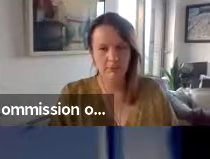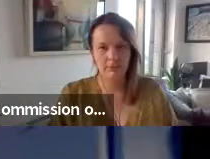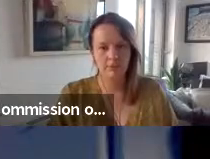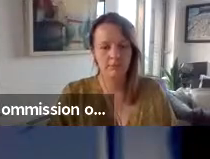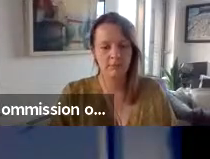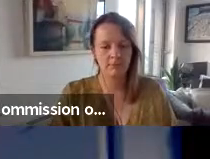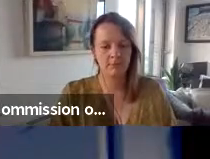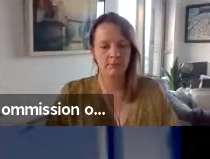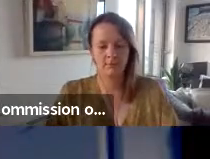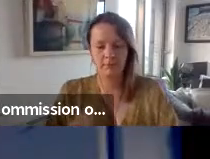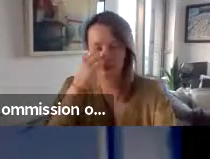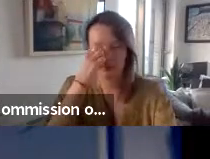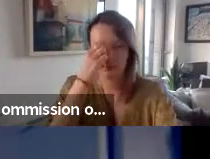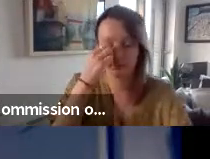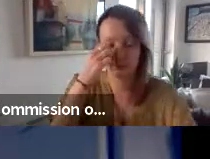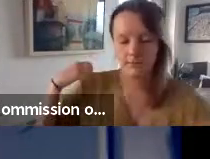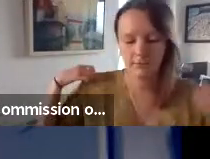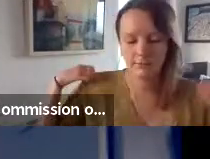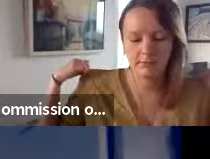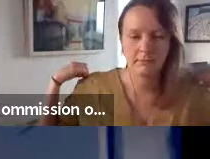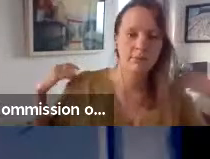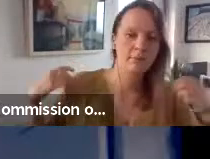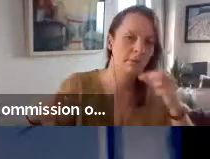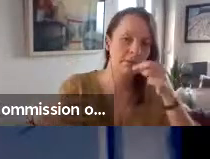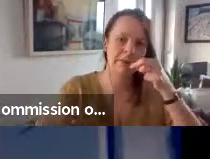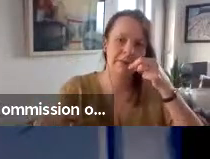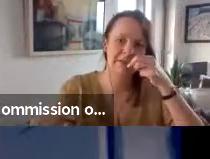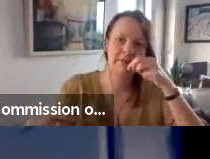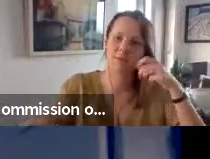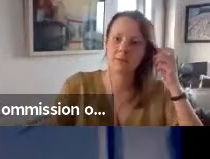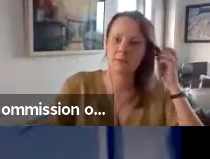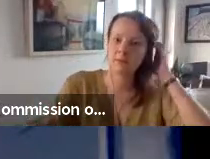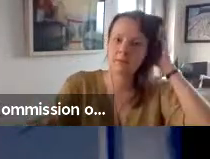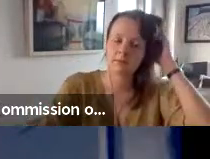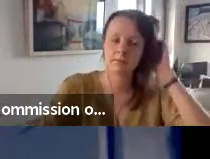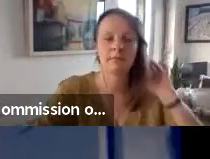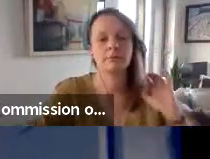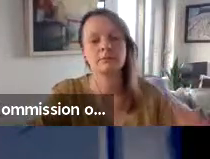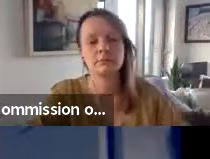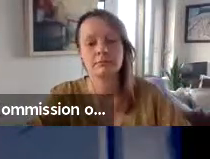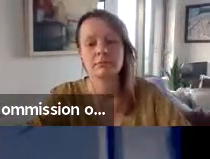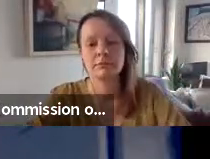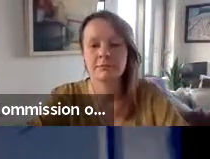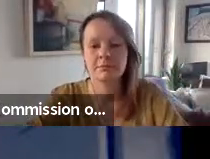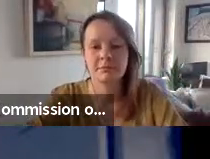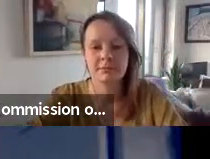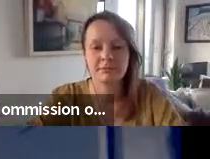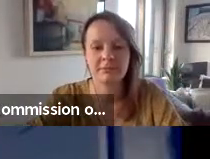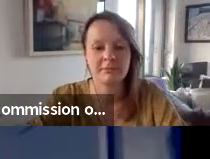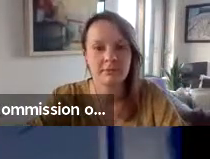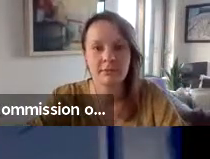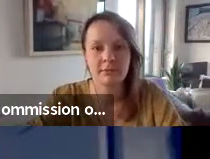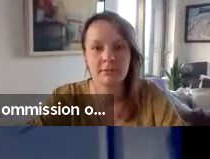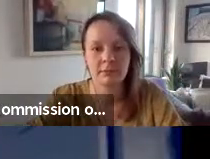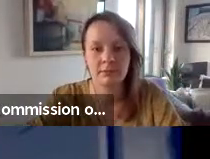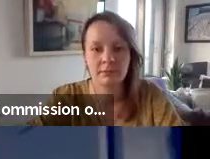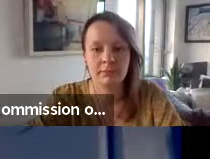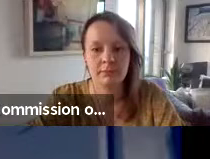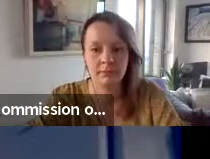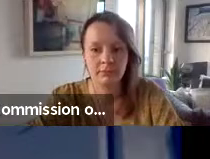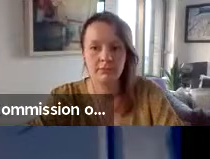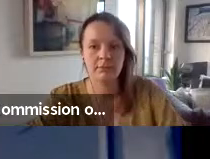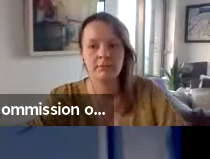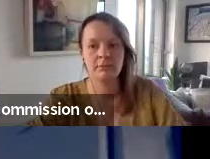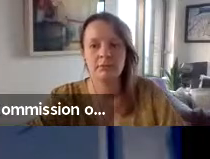which the ideas for a better benefit system that the Commission has developed are based. The Commission has identified 5